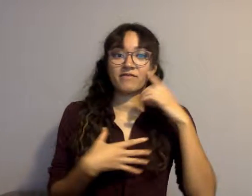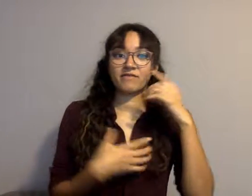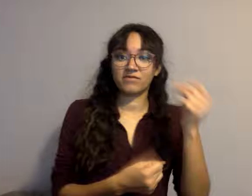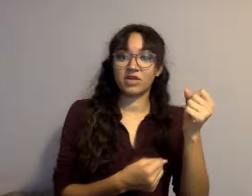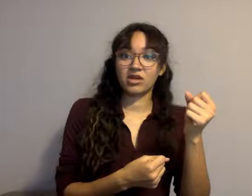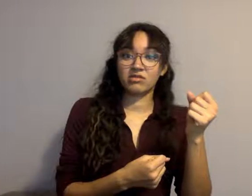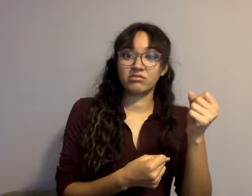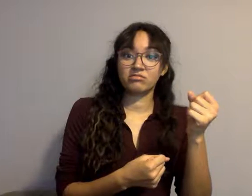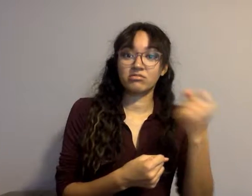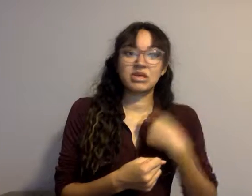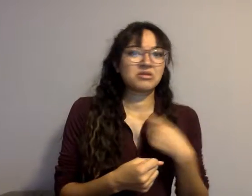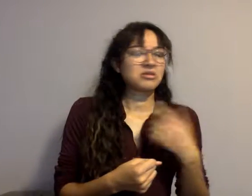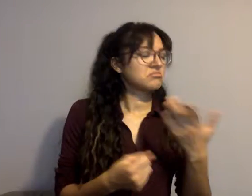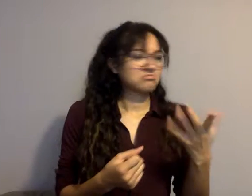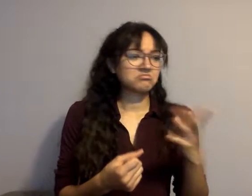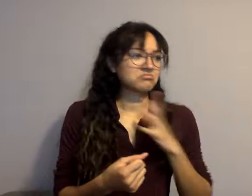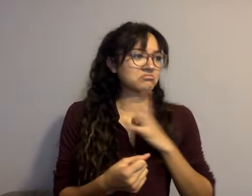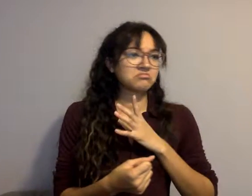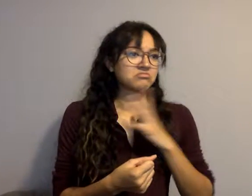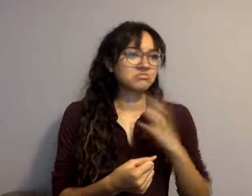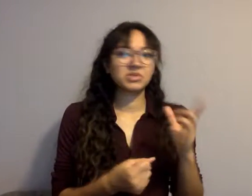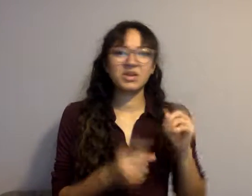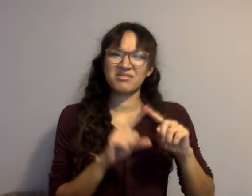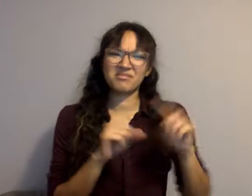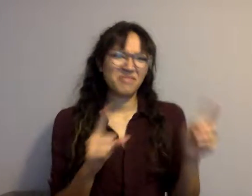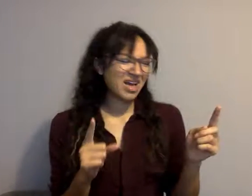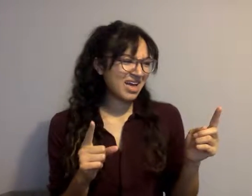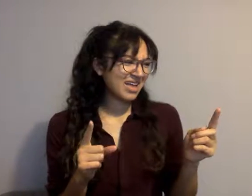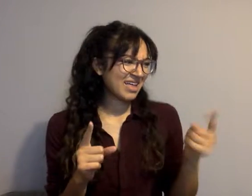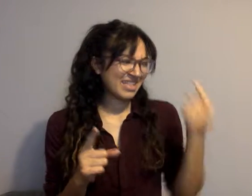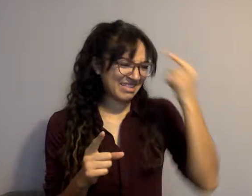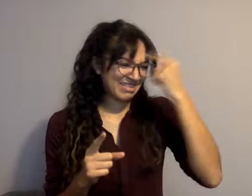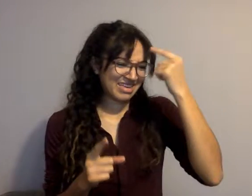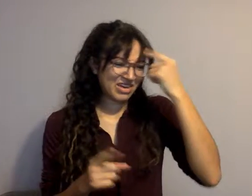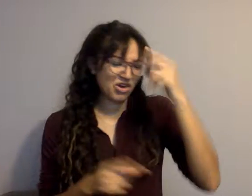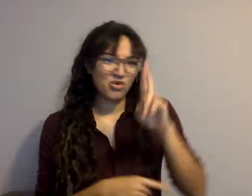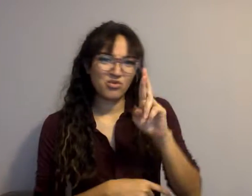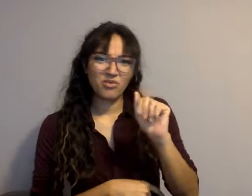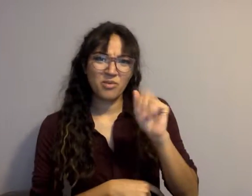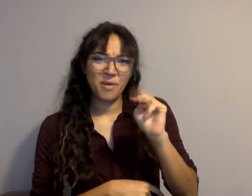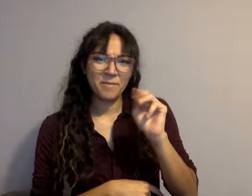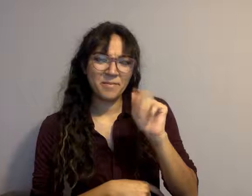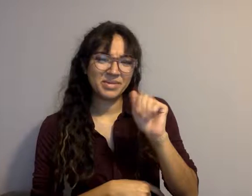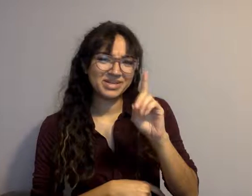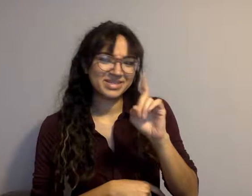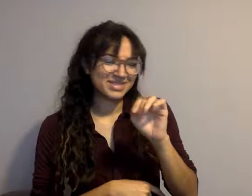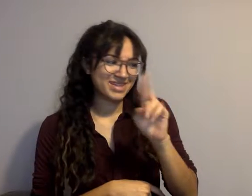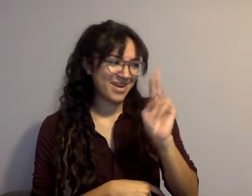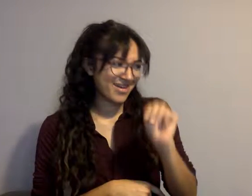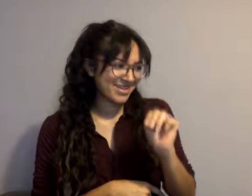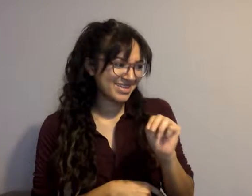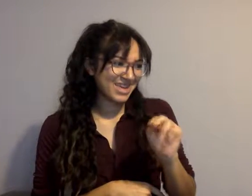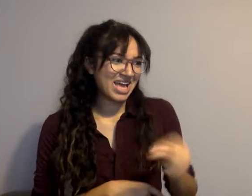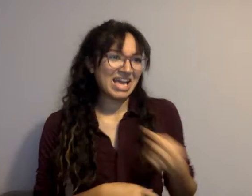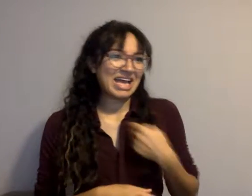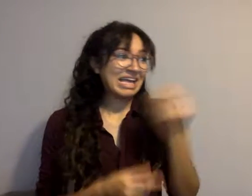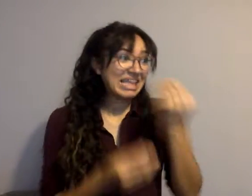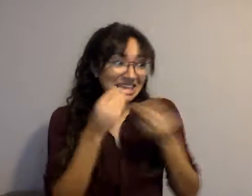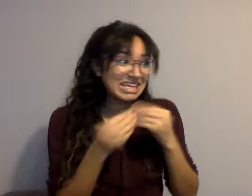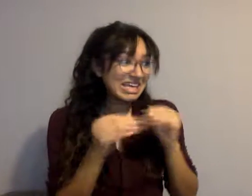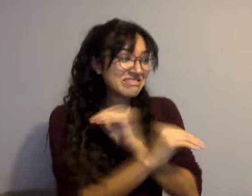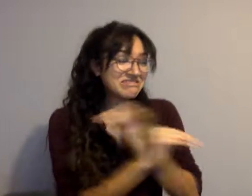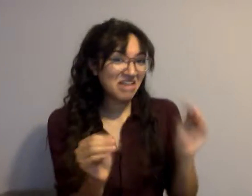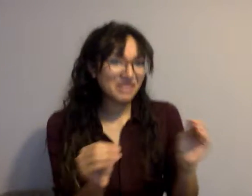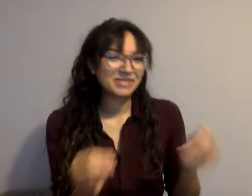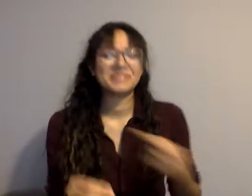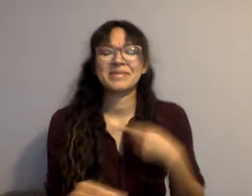during Ramadan. I would explain to them that I have enough fat to live off of for 3 whole months, so fasting from sunrise to sunset is a piece